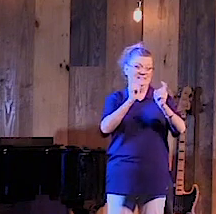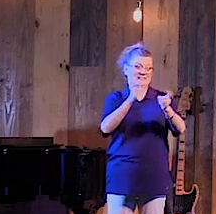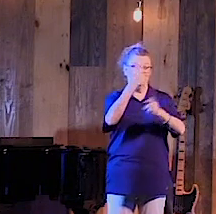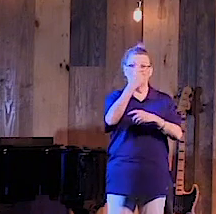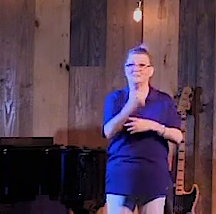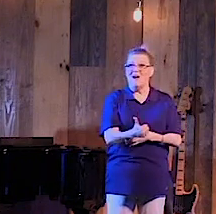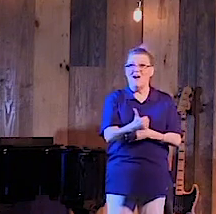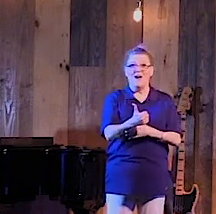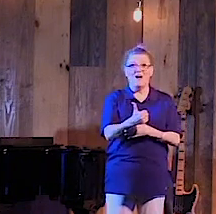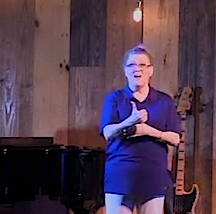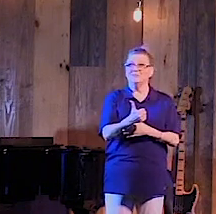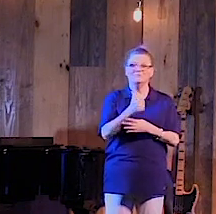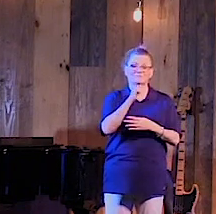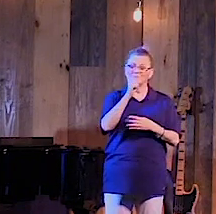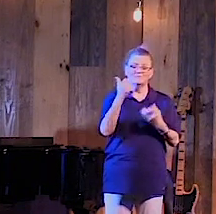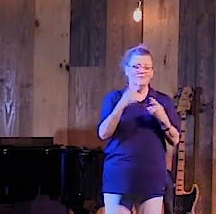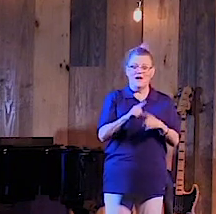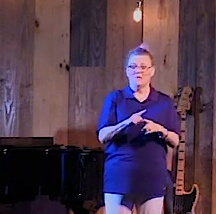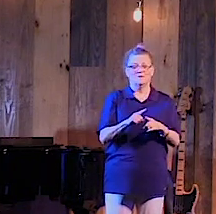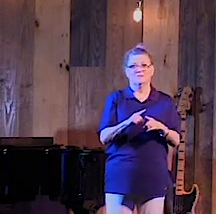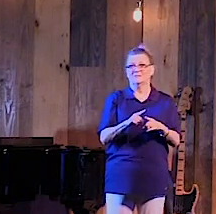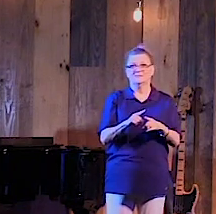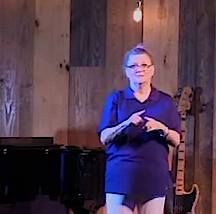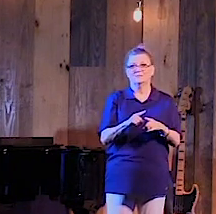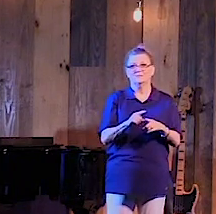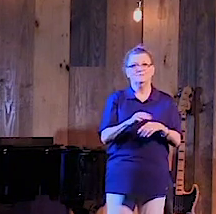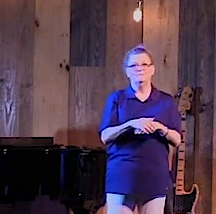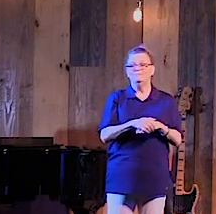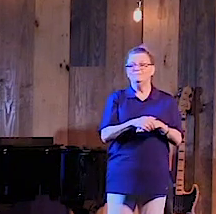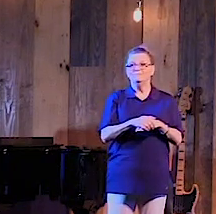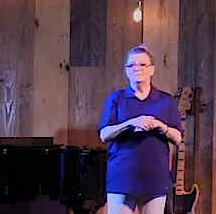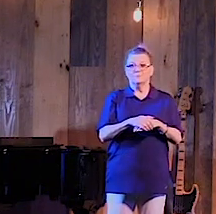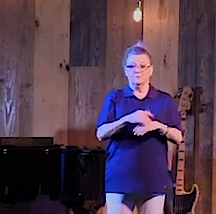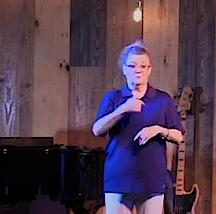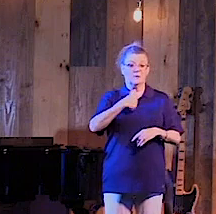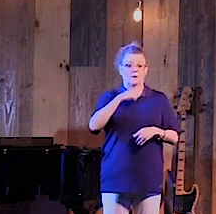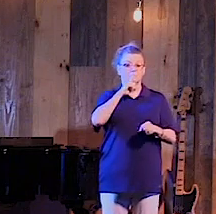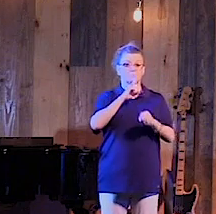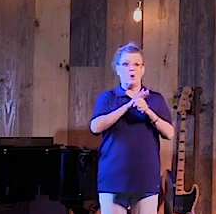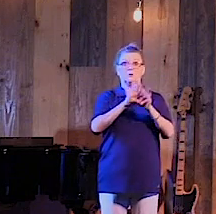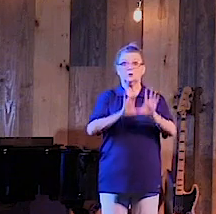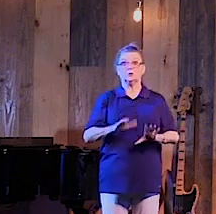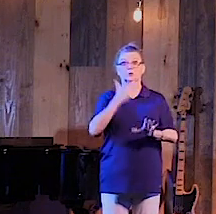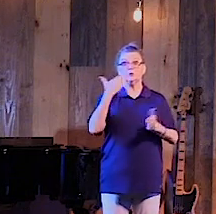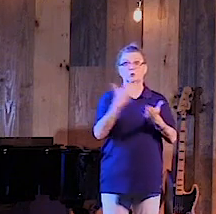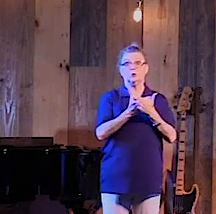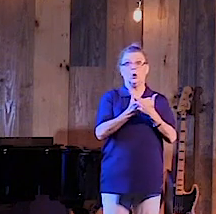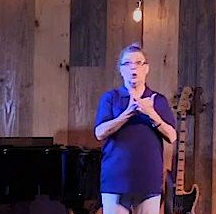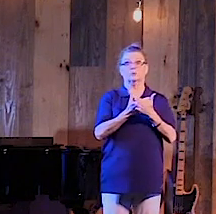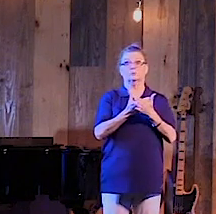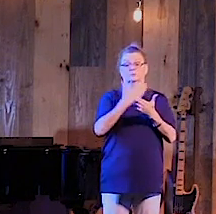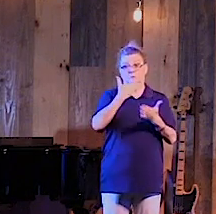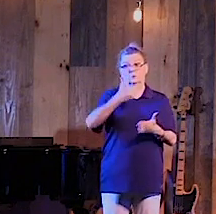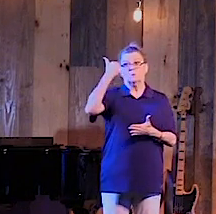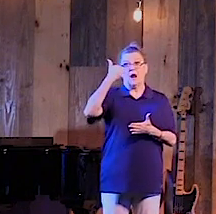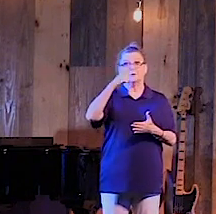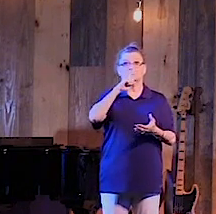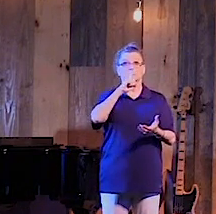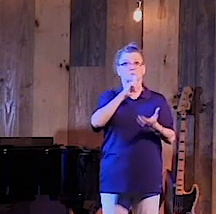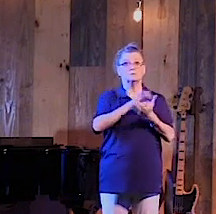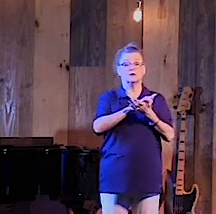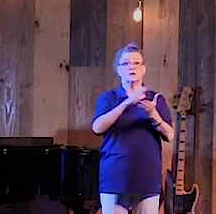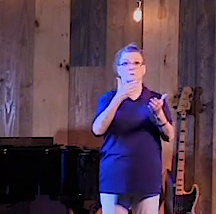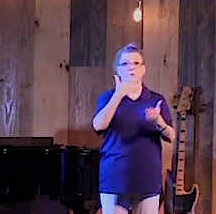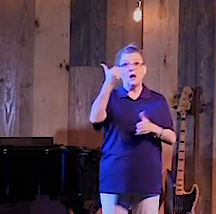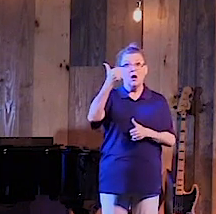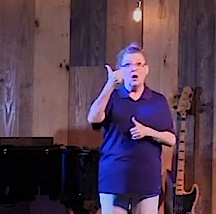It doesn't happen by just simply promising to be better or to do good or to become more moral. It doesn't happen by trusting some